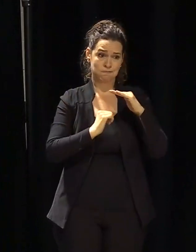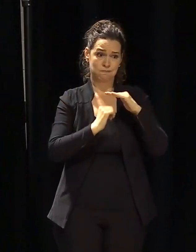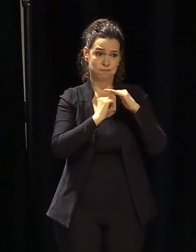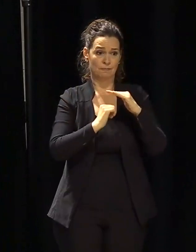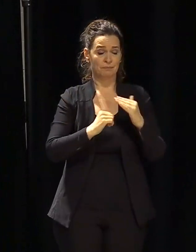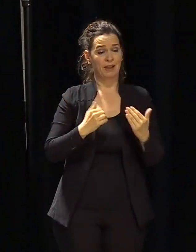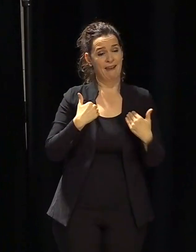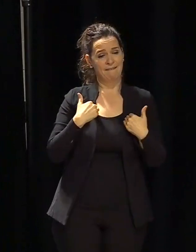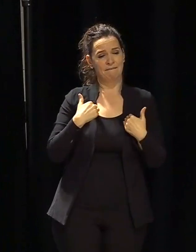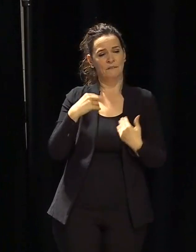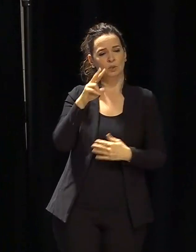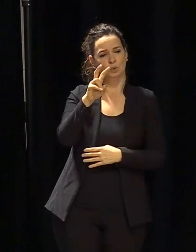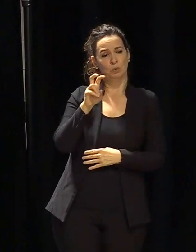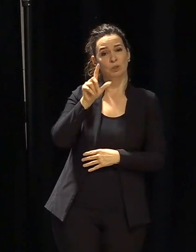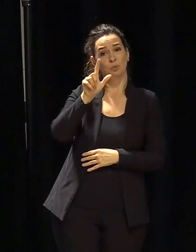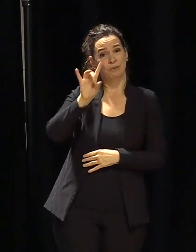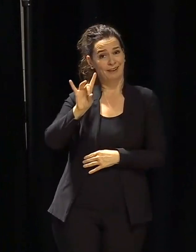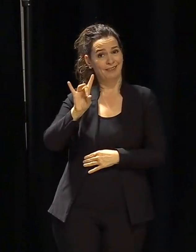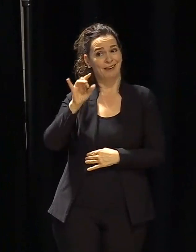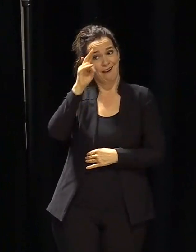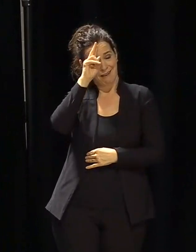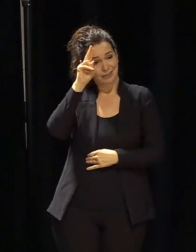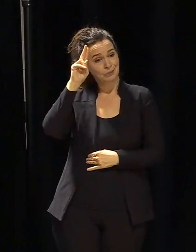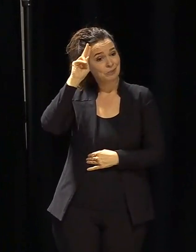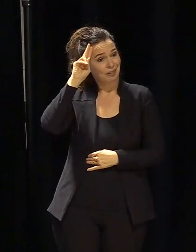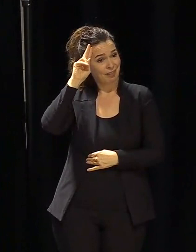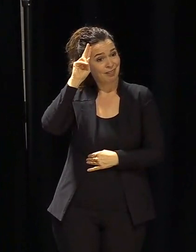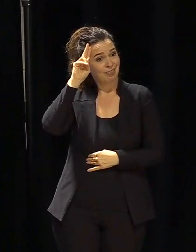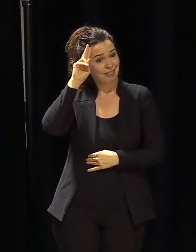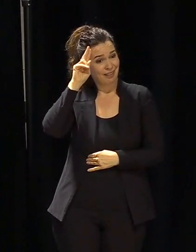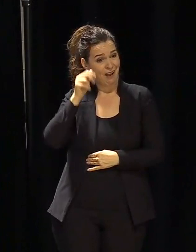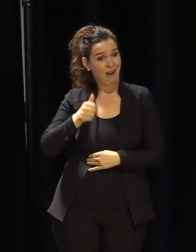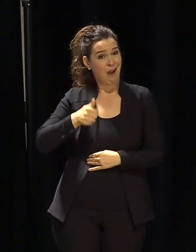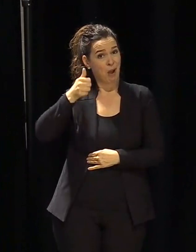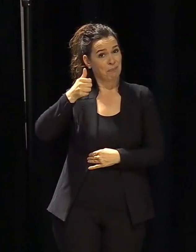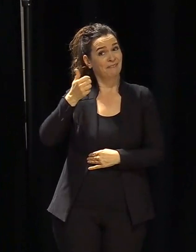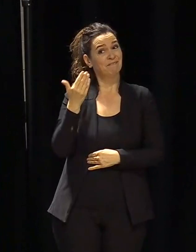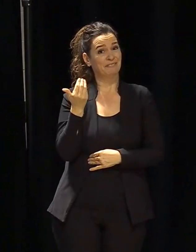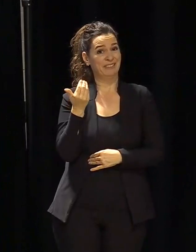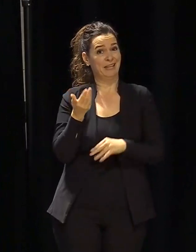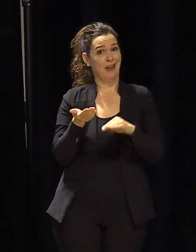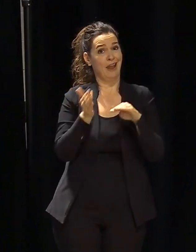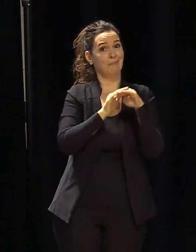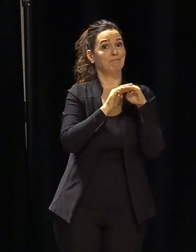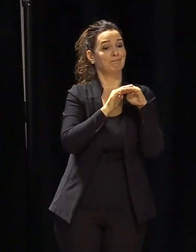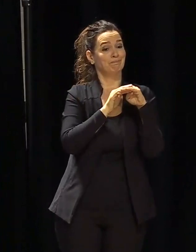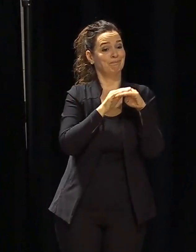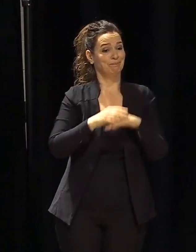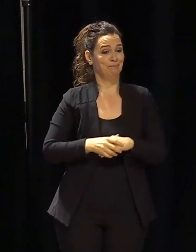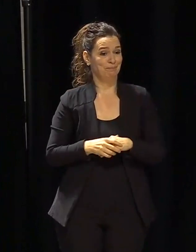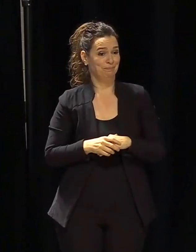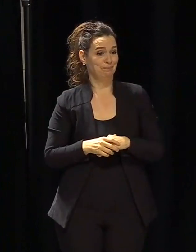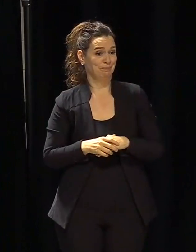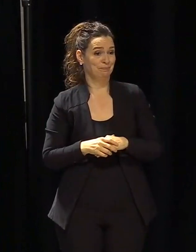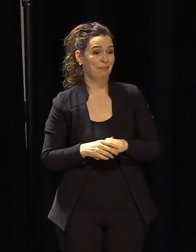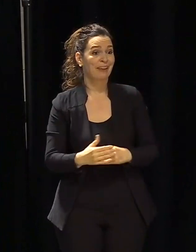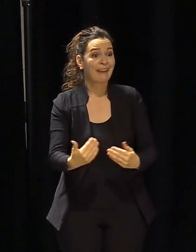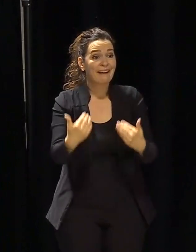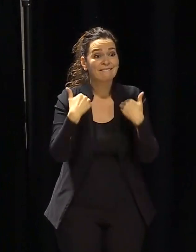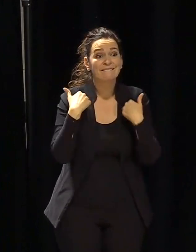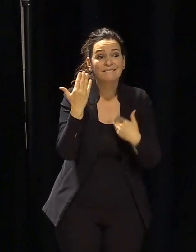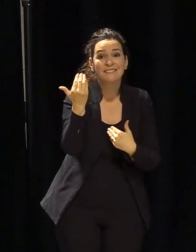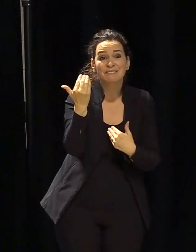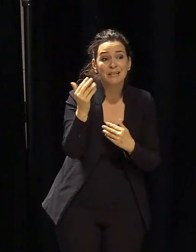228 individuals are in the hospital. This is up 15. We have 15 individuals waiting to